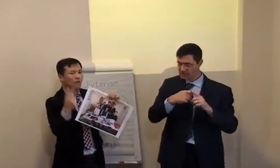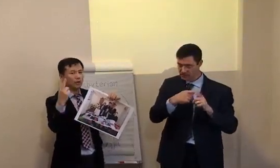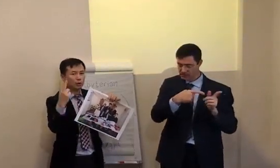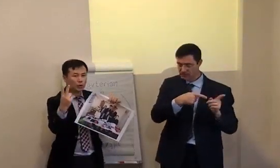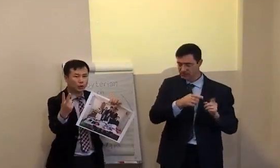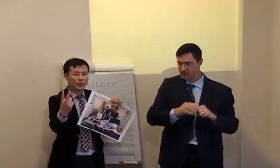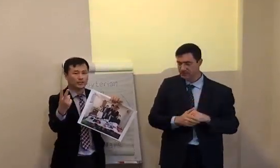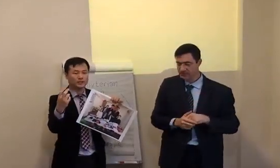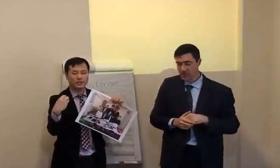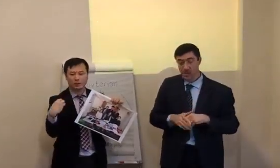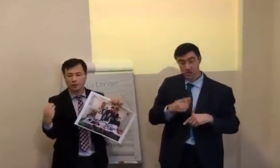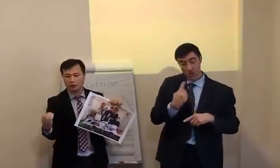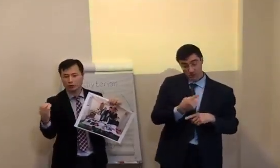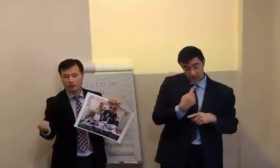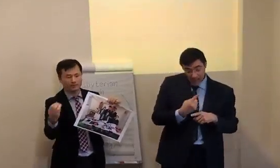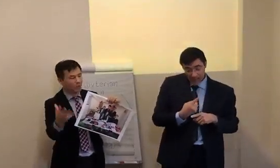For 2 years he was looking for.